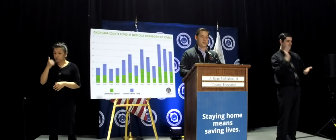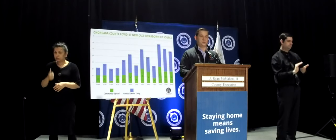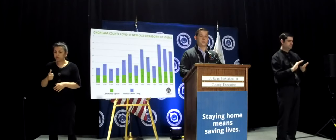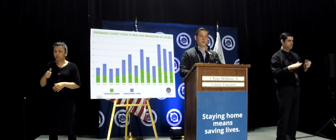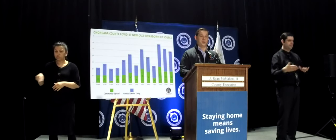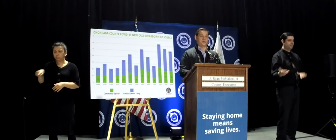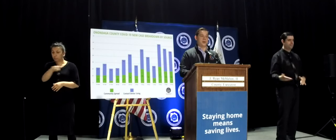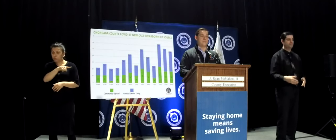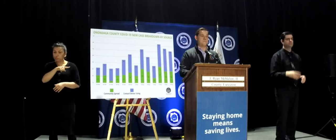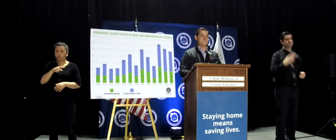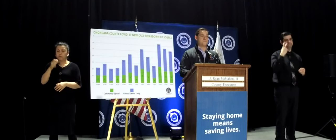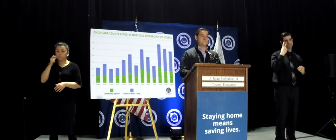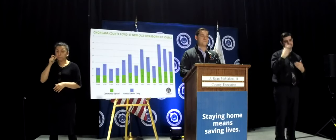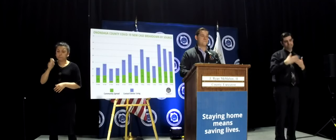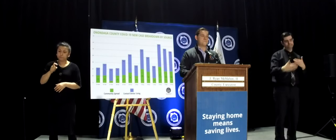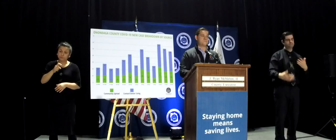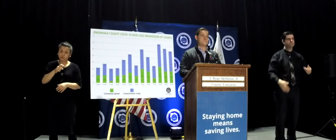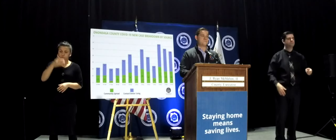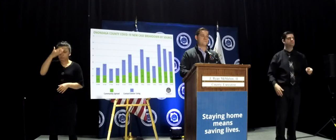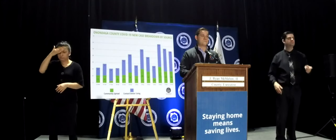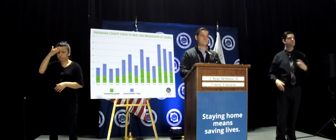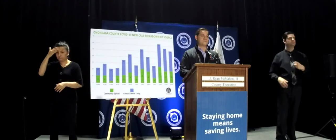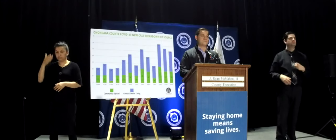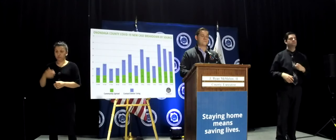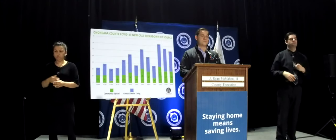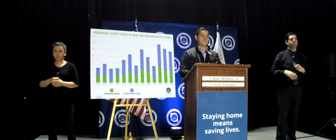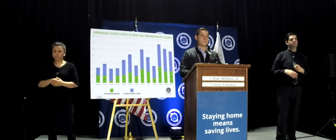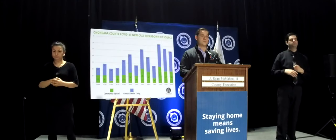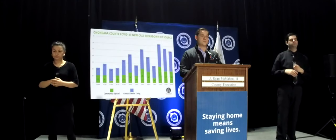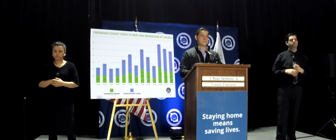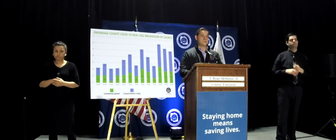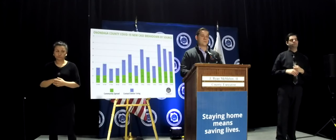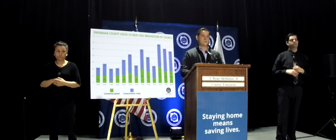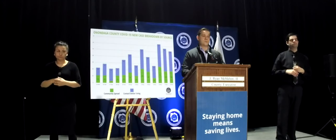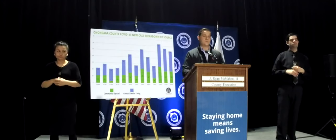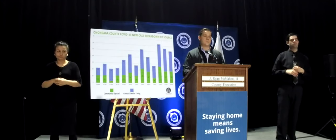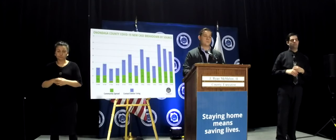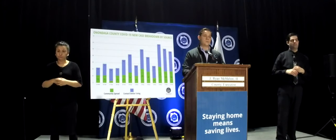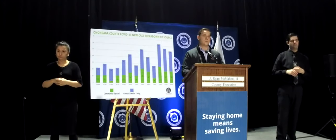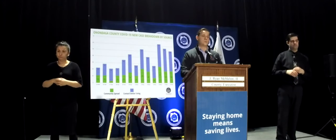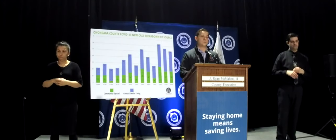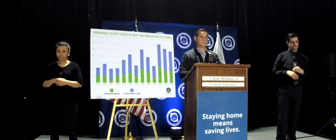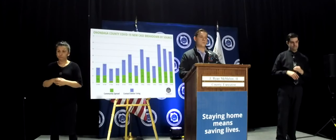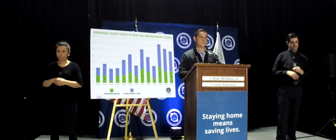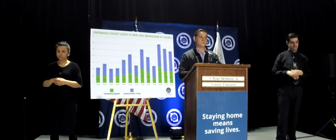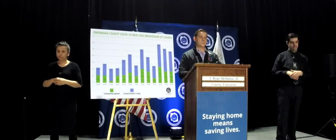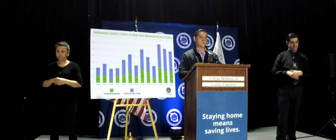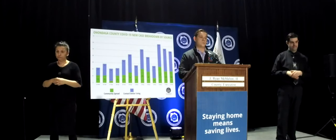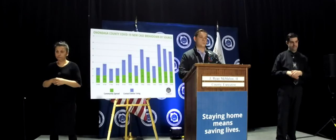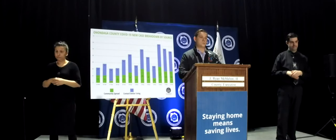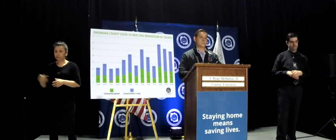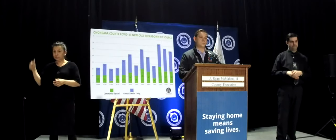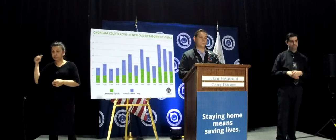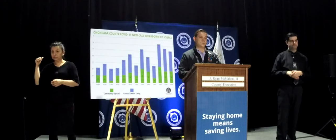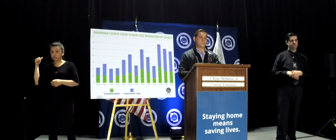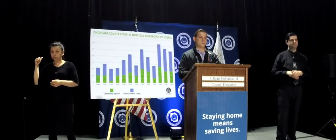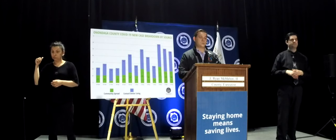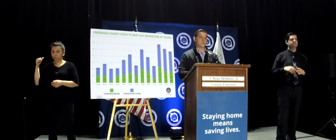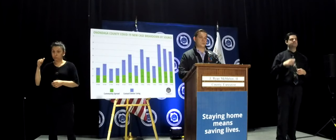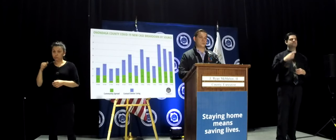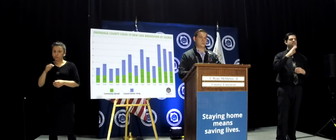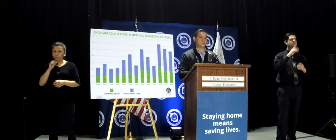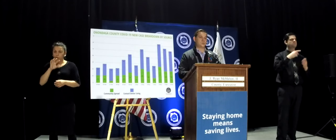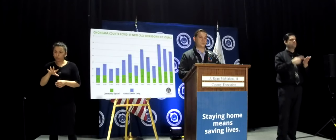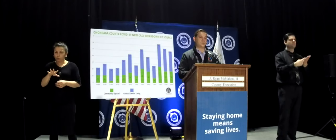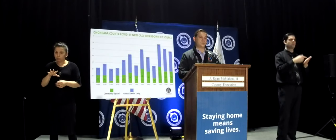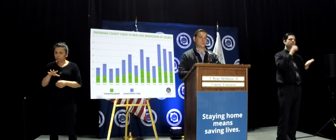we just need to be prepared for that. Can you elaborate on the confusion that you talked about yesterday, the not knowing of the